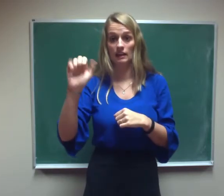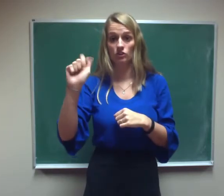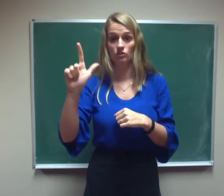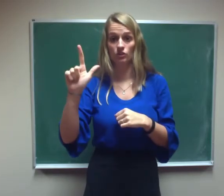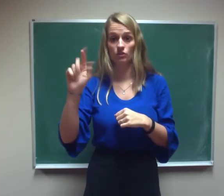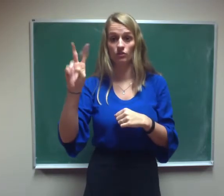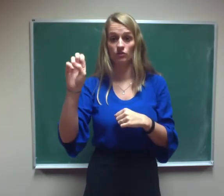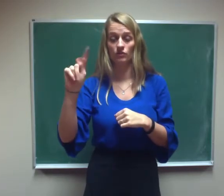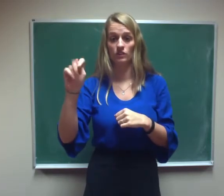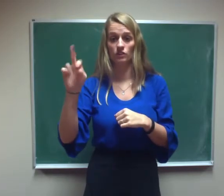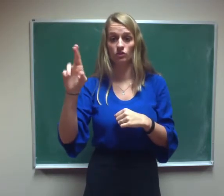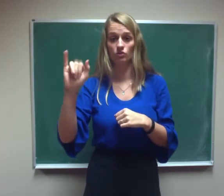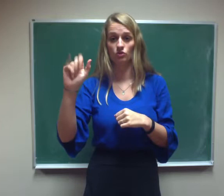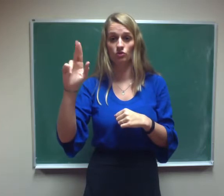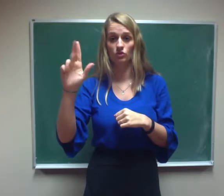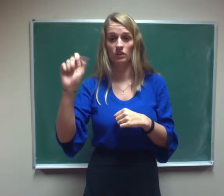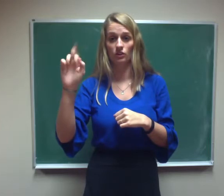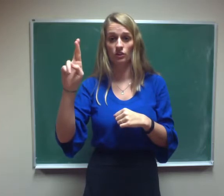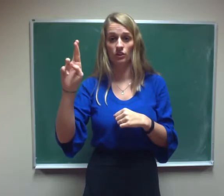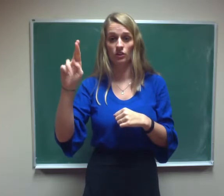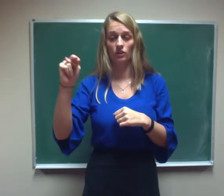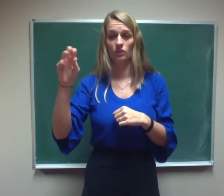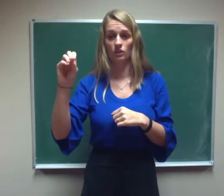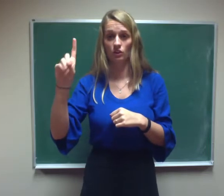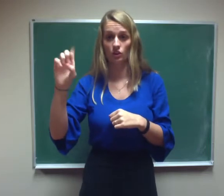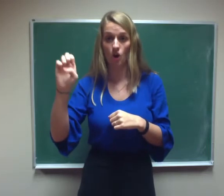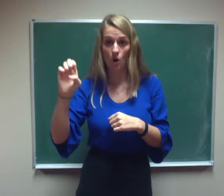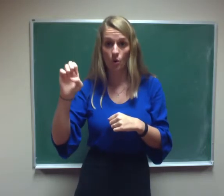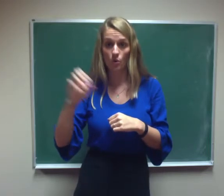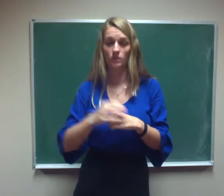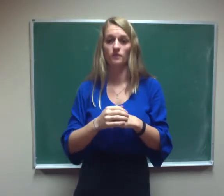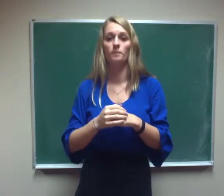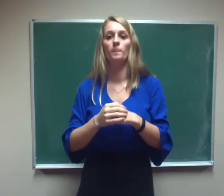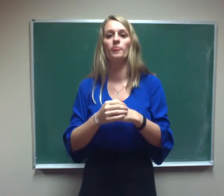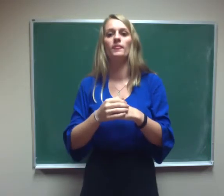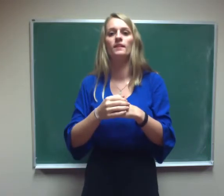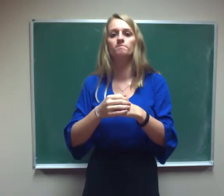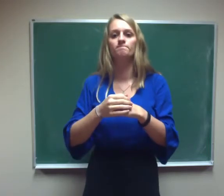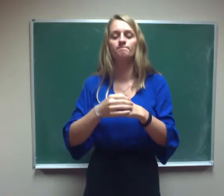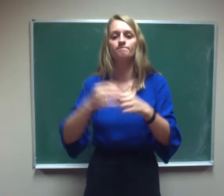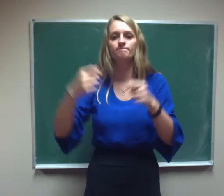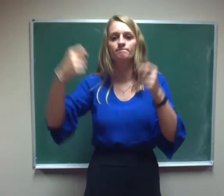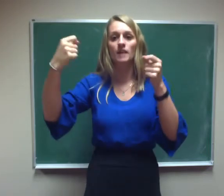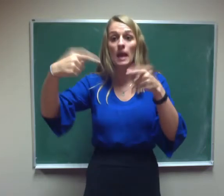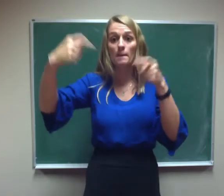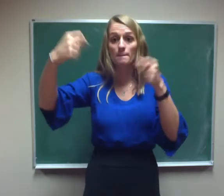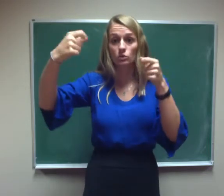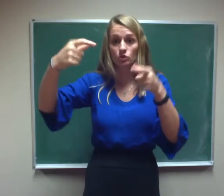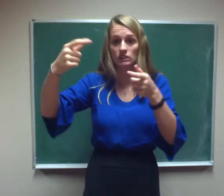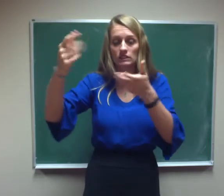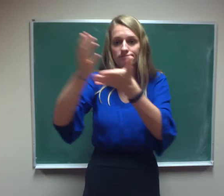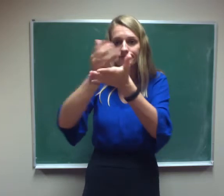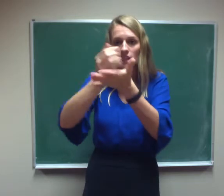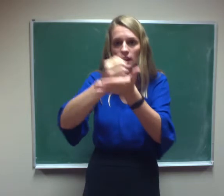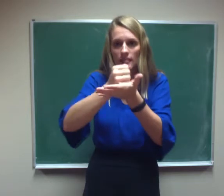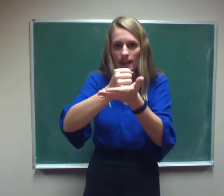heart, there's a small group of cells that will collect impulses that have been delivered from the pacemaker and direct these impulses